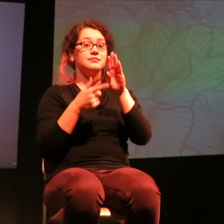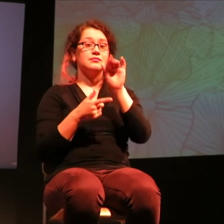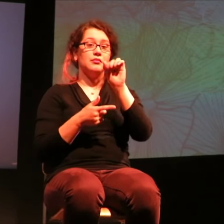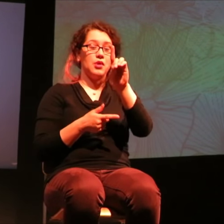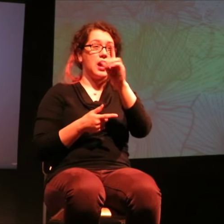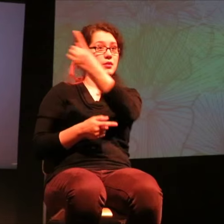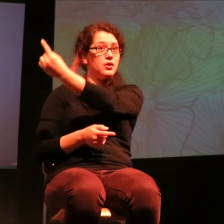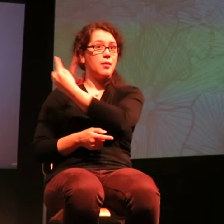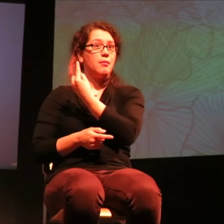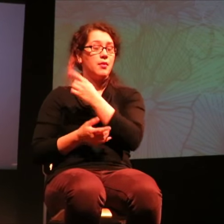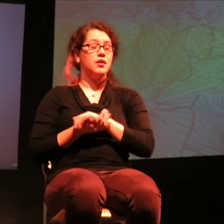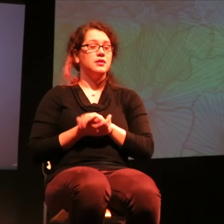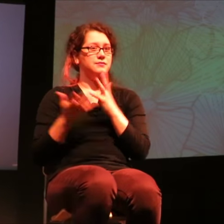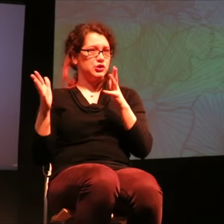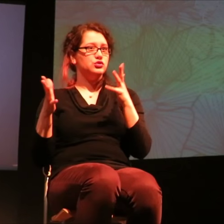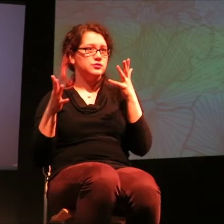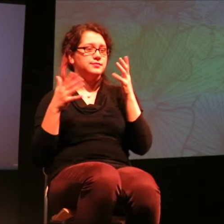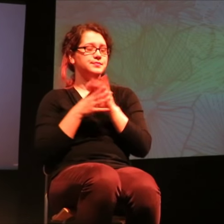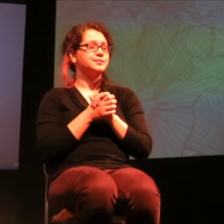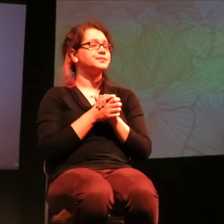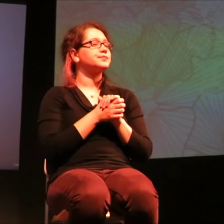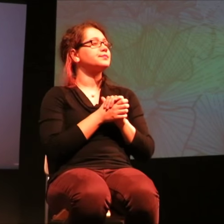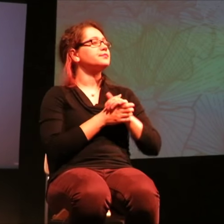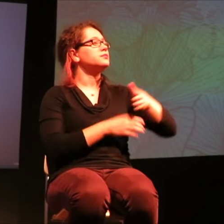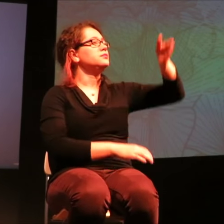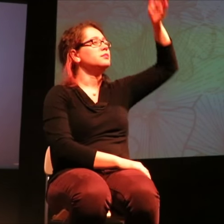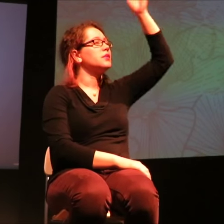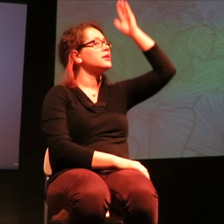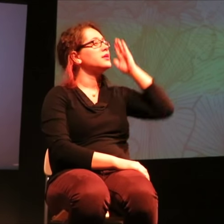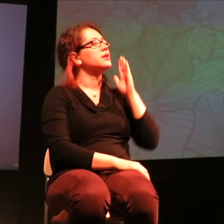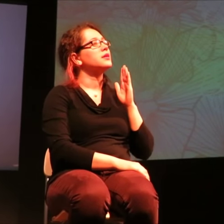up and close us out today. God,